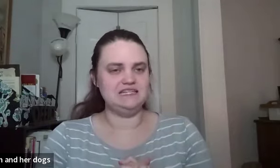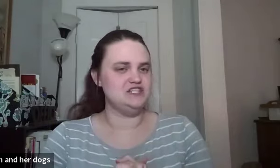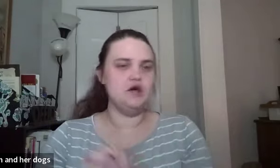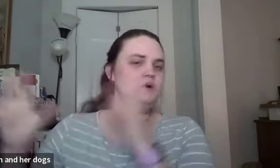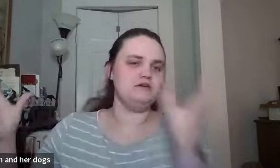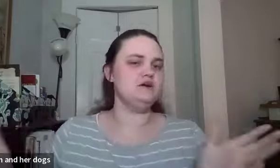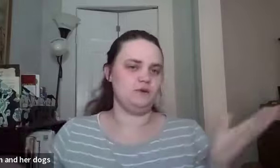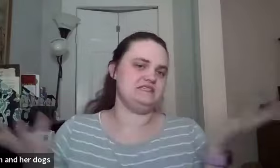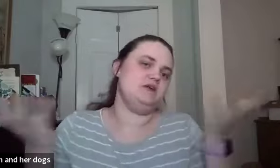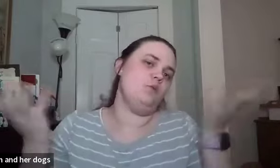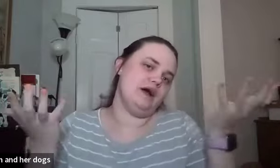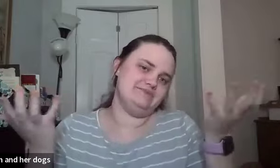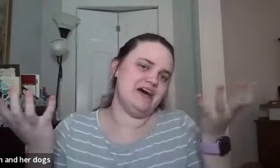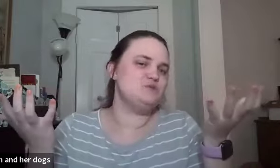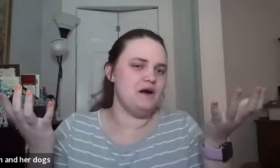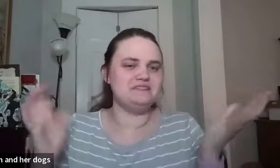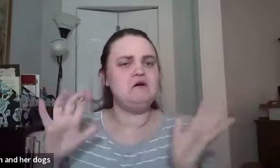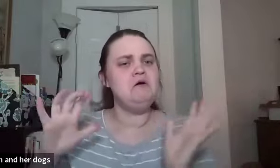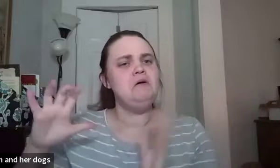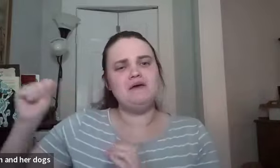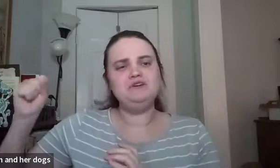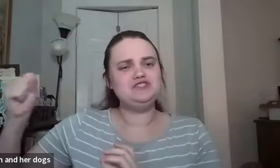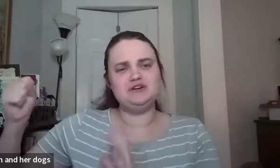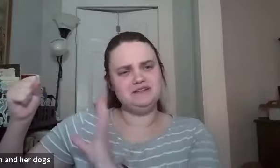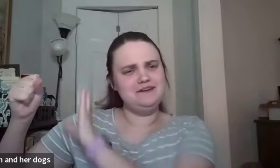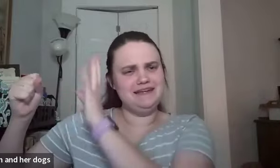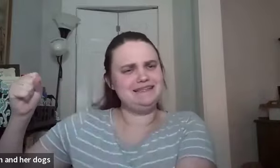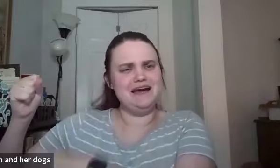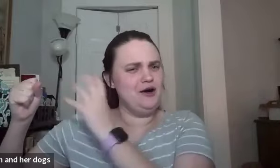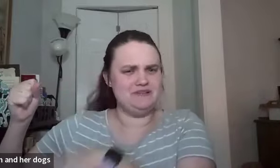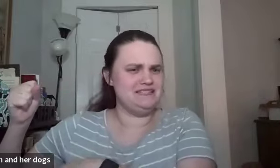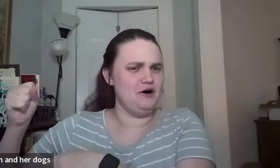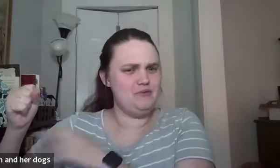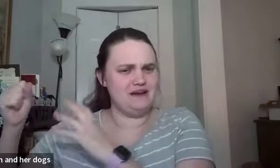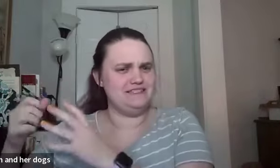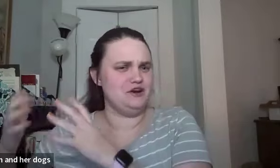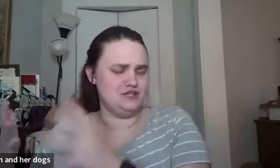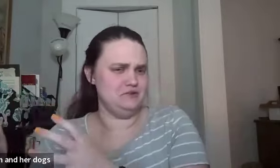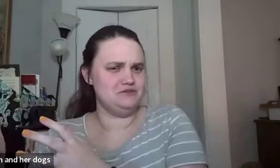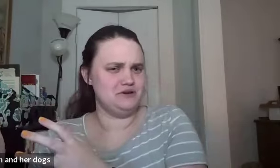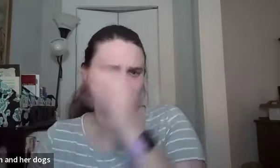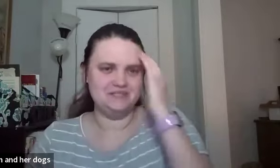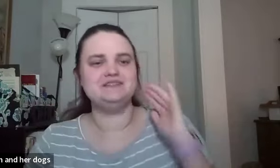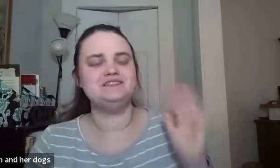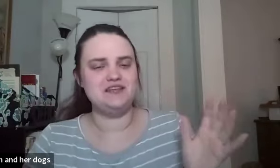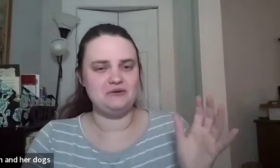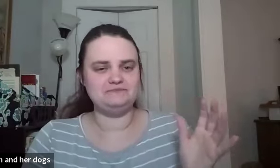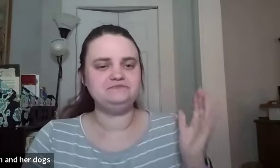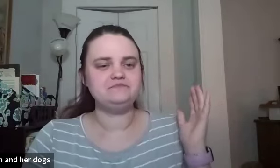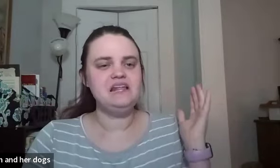it's nowhere near with the sign what. That's why I was like, that one is so different. It does not help us at all with practicing our WH question words. So